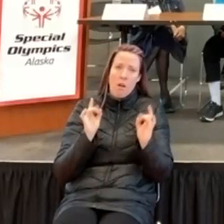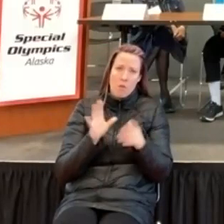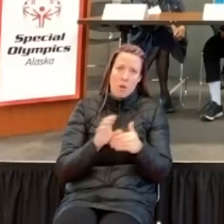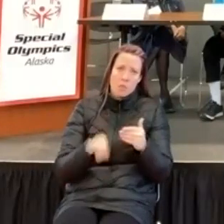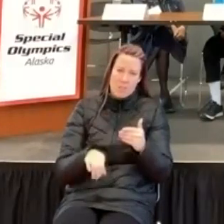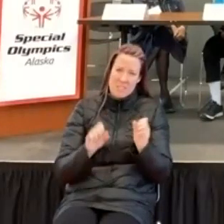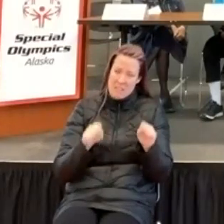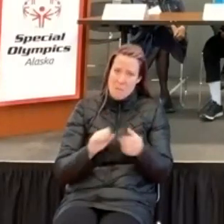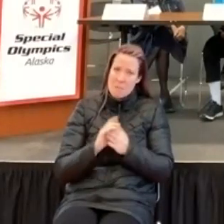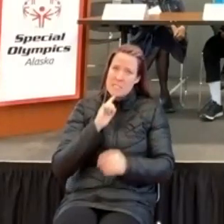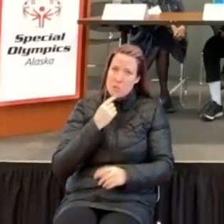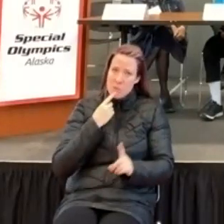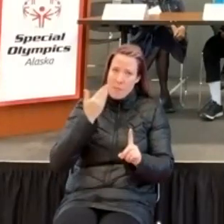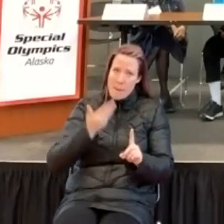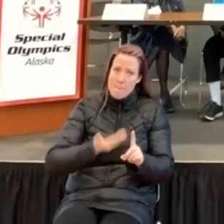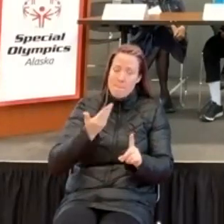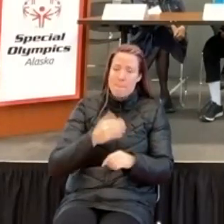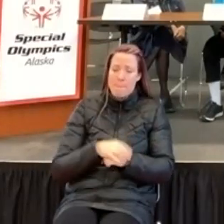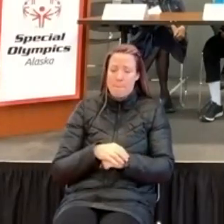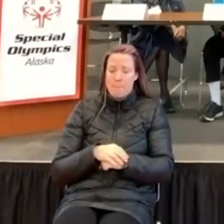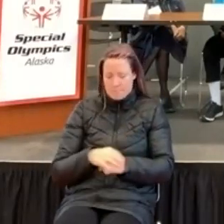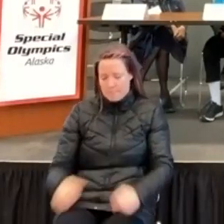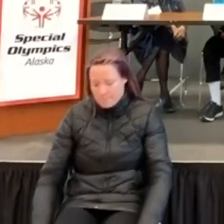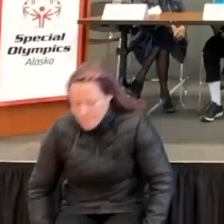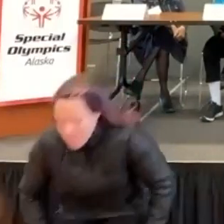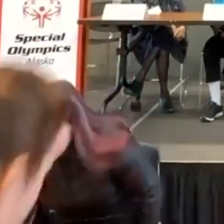really serious for them.